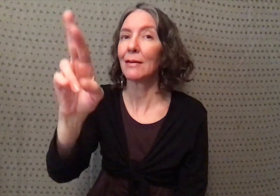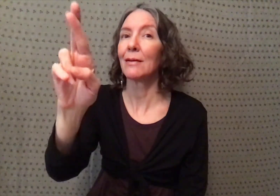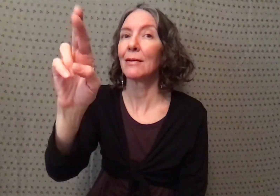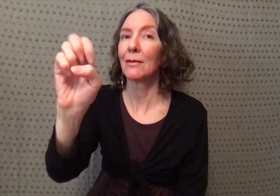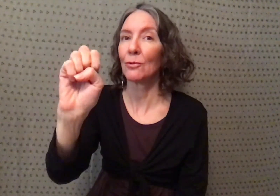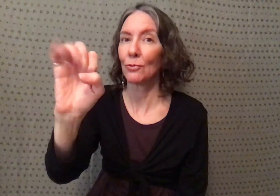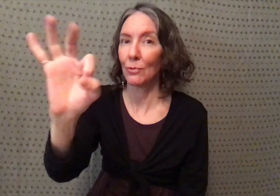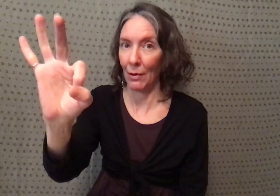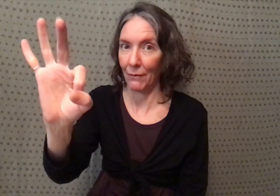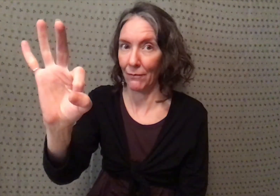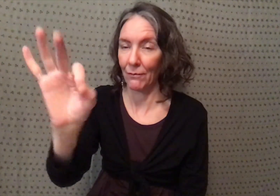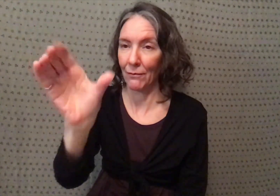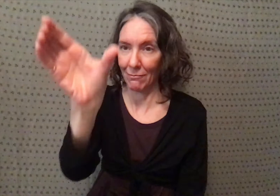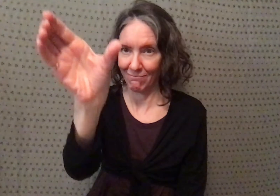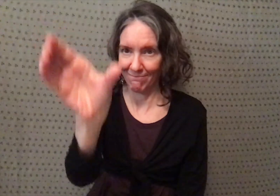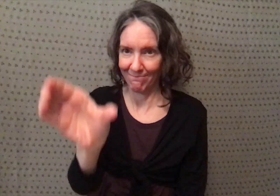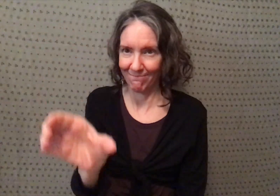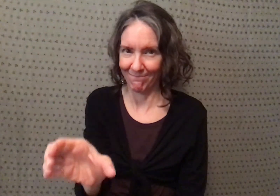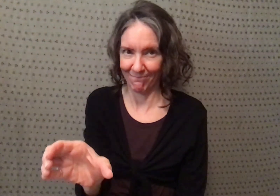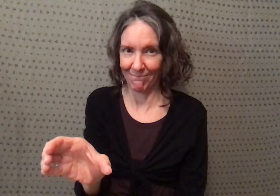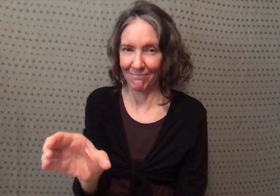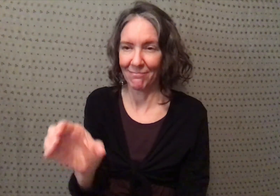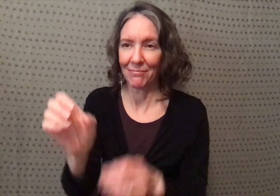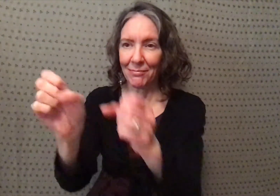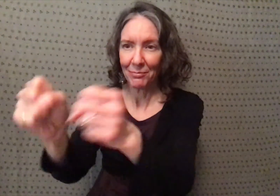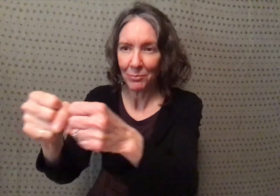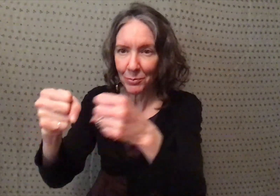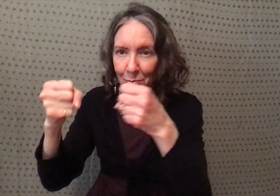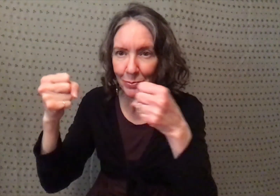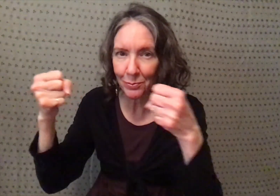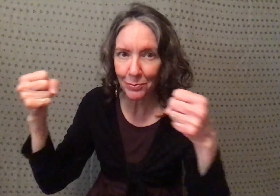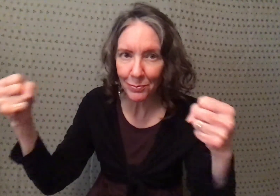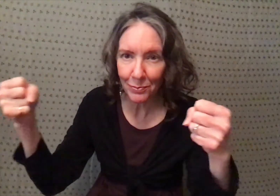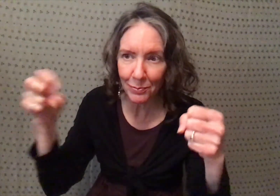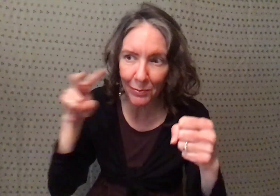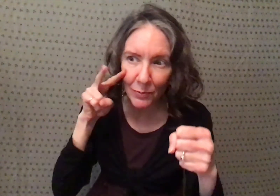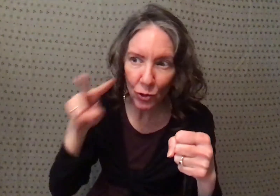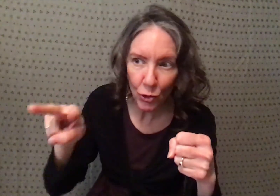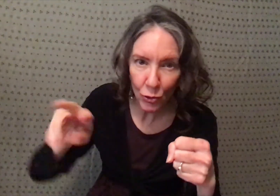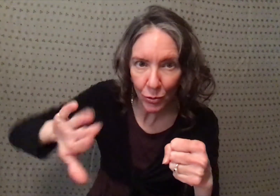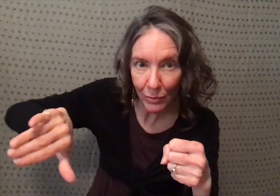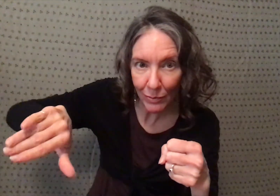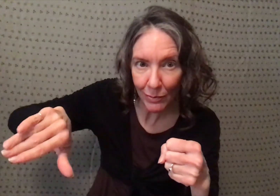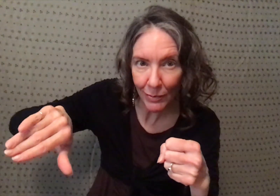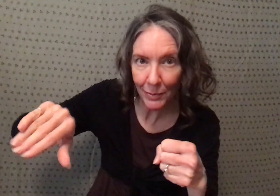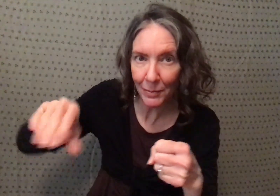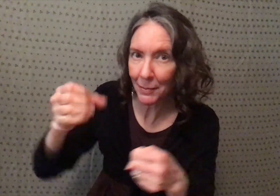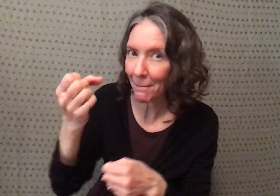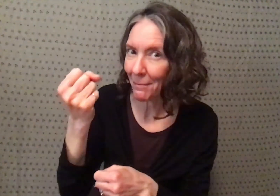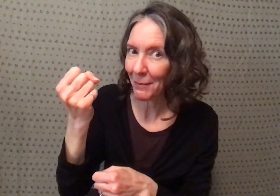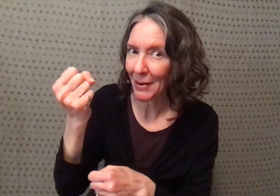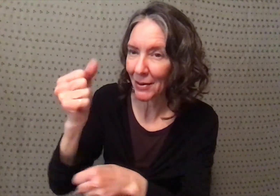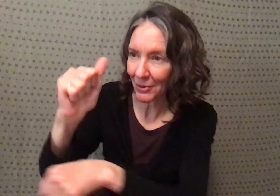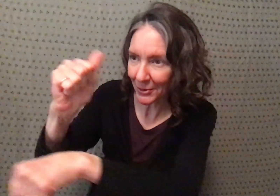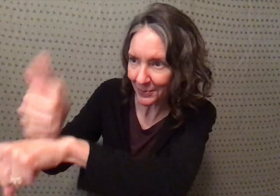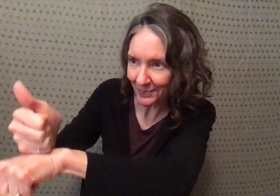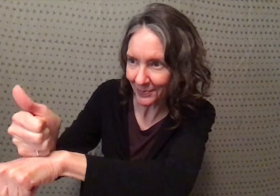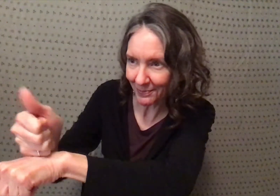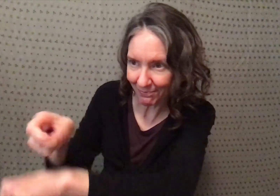it is the refrigerator. Open it up, look inside. On the right side, you'll see the milk